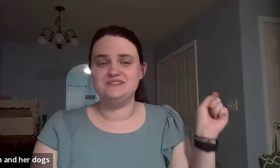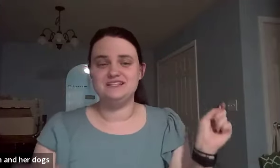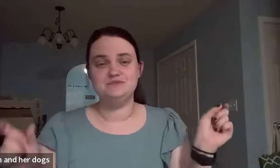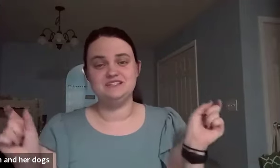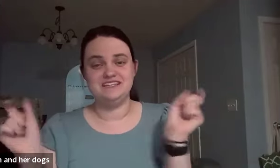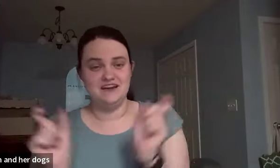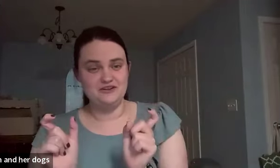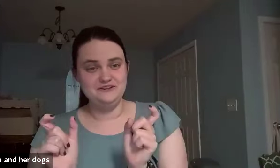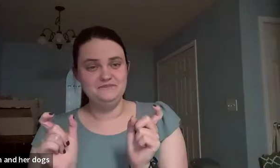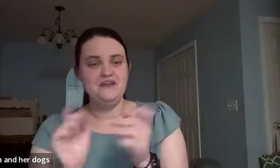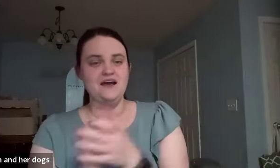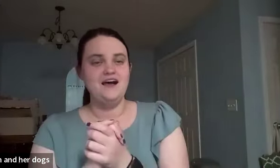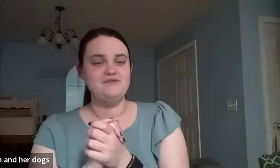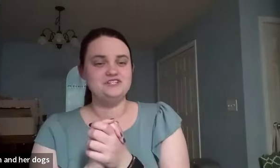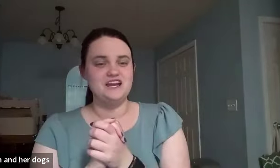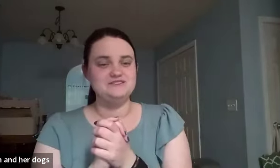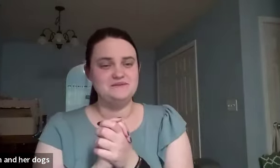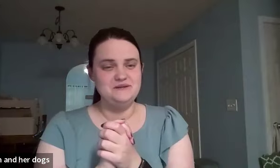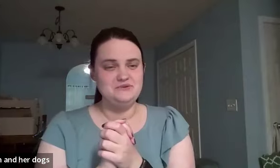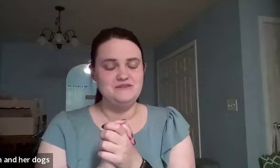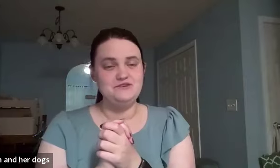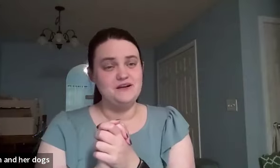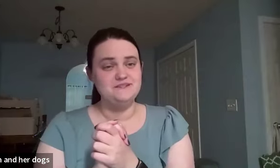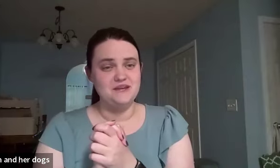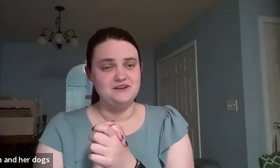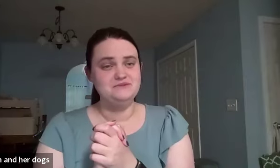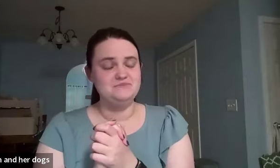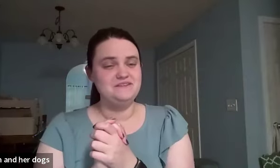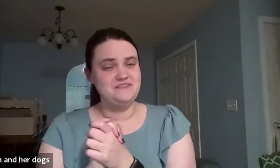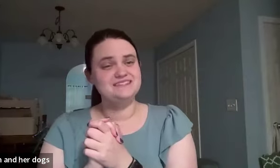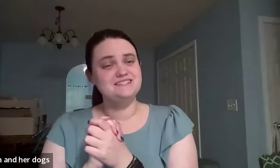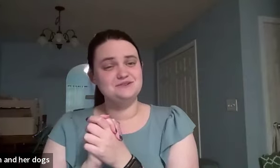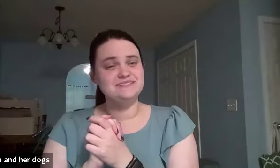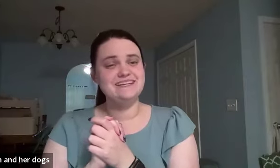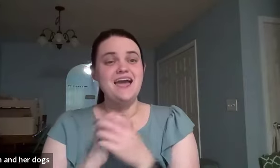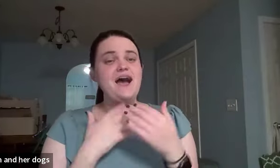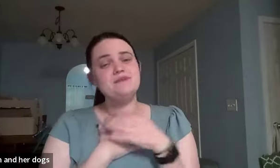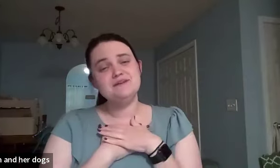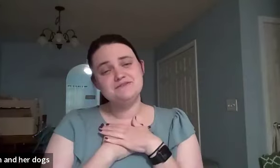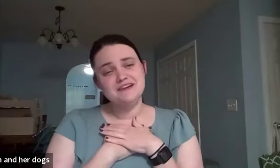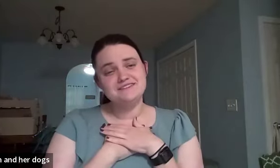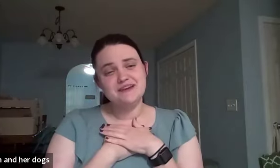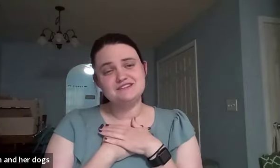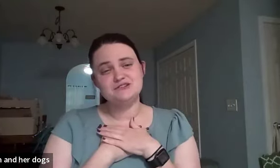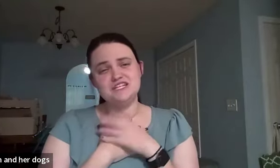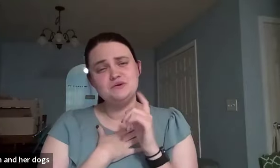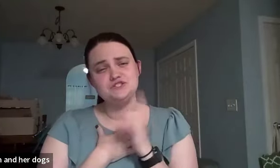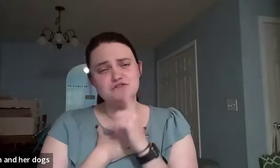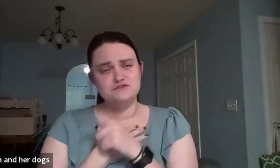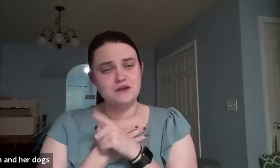two signs put together. Which I know some people, if you love tomatoes, could be like, that's insulting. I'm not a big fan of tomatoes, so I was like, you know what, serves you